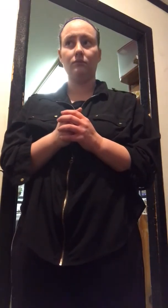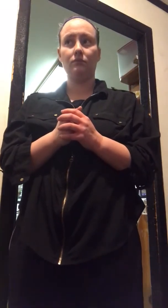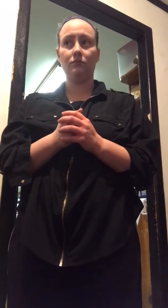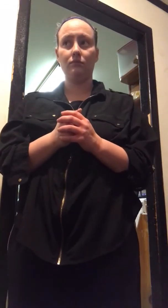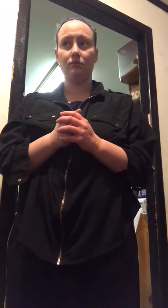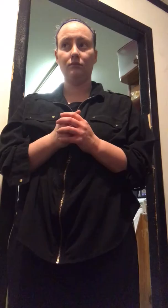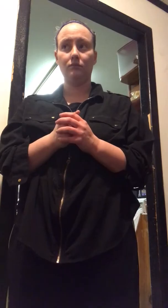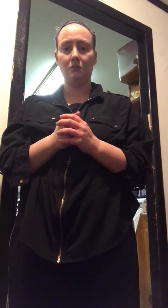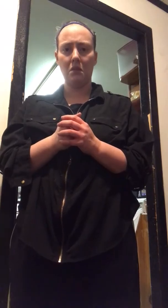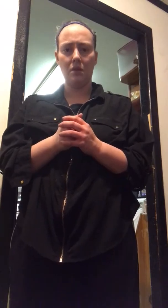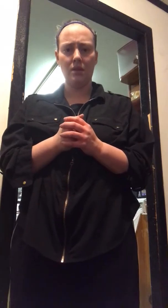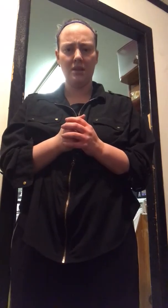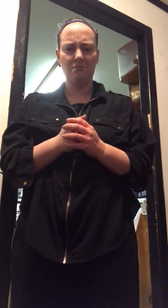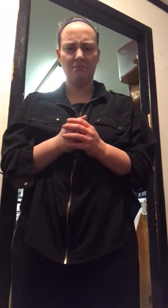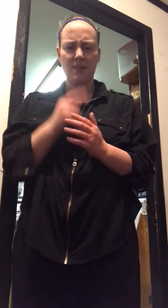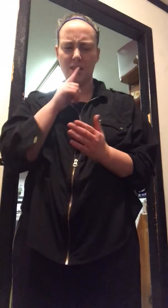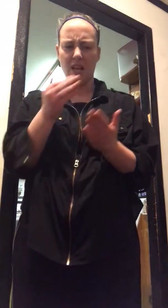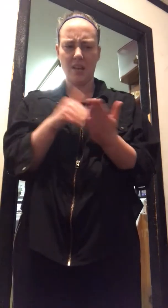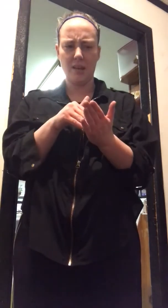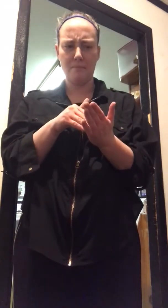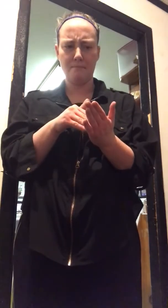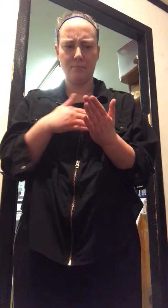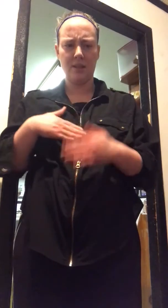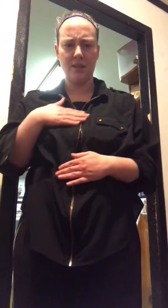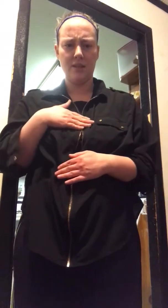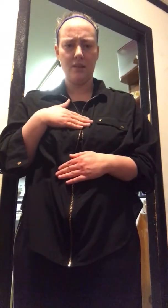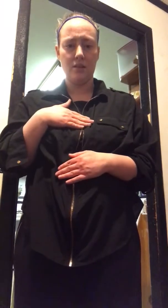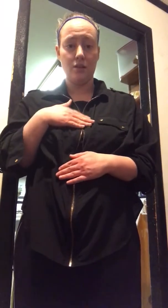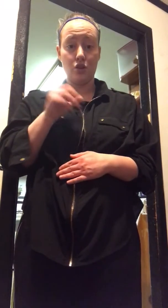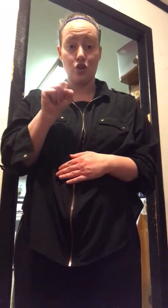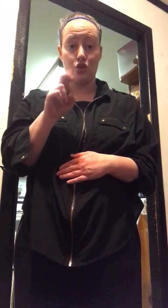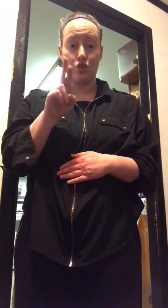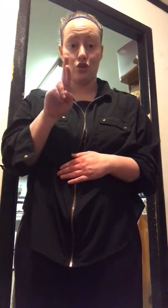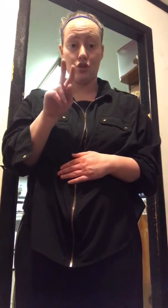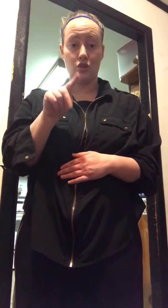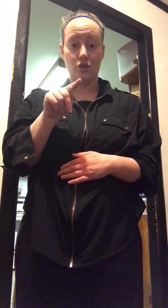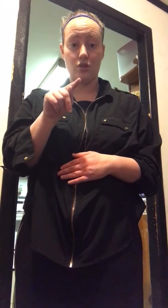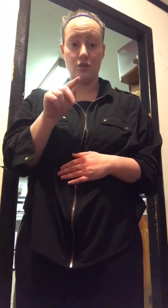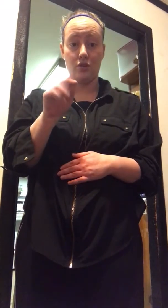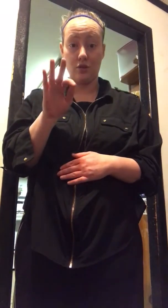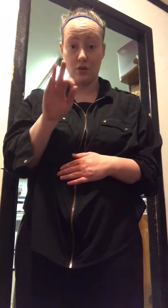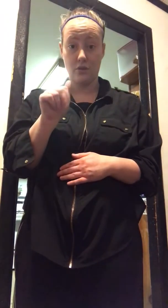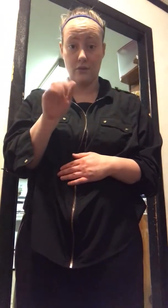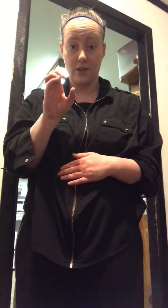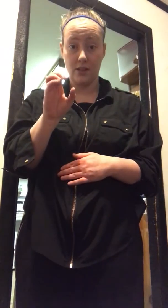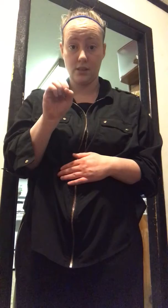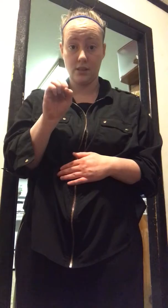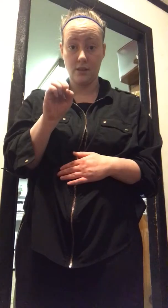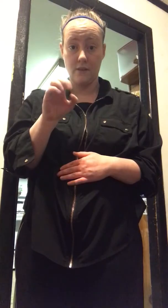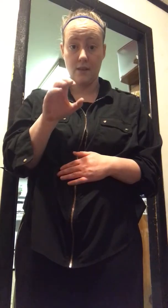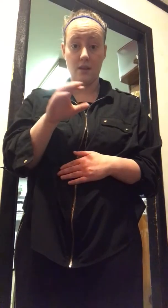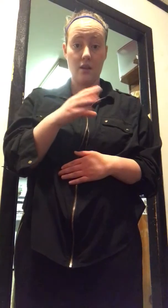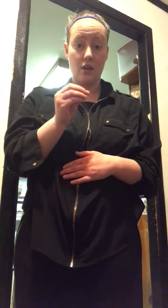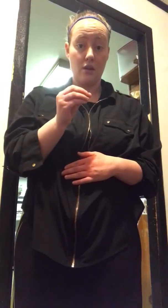Can you repeat that? the surface of the sac that is